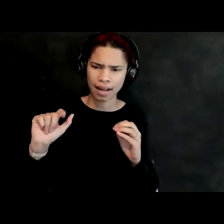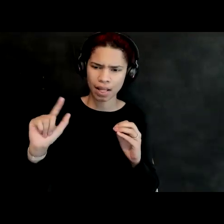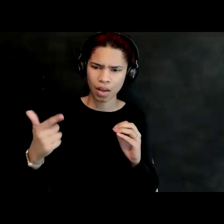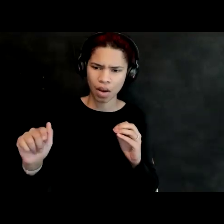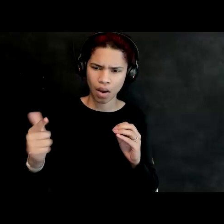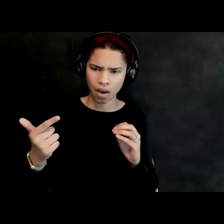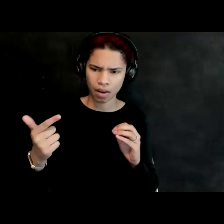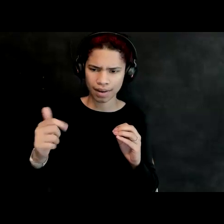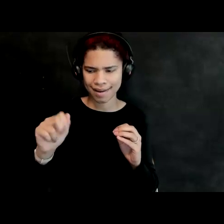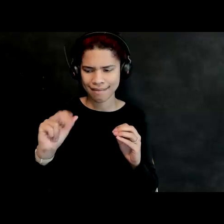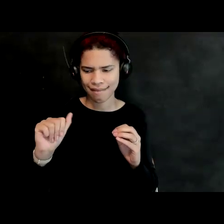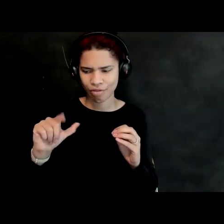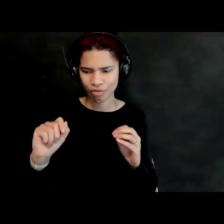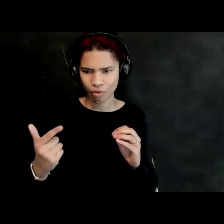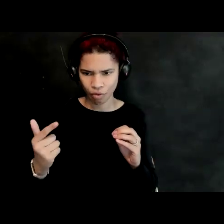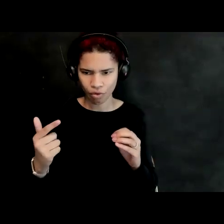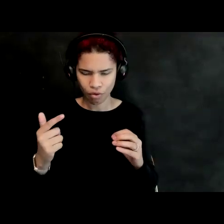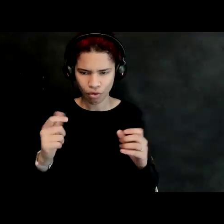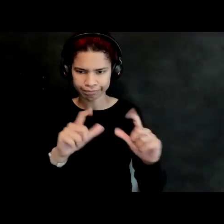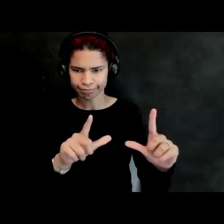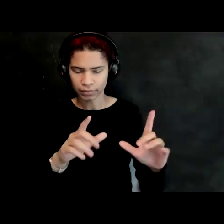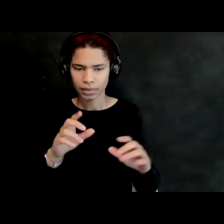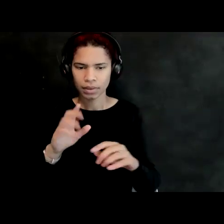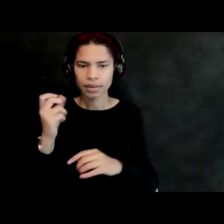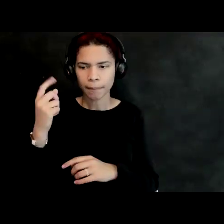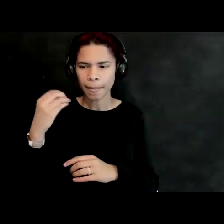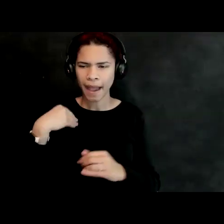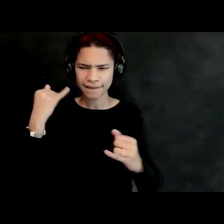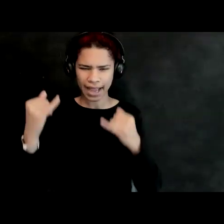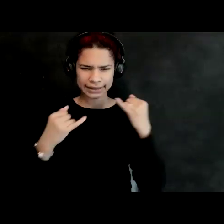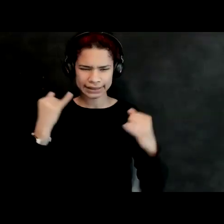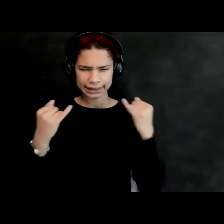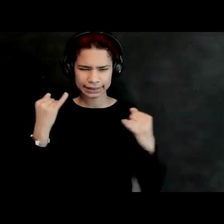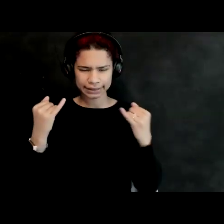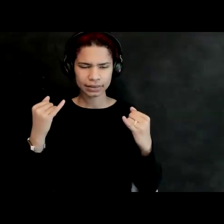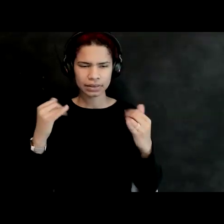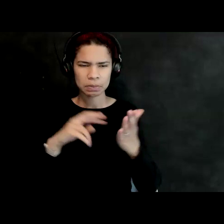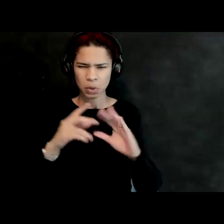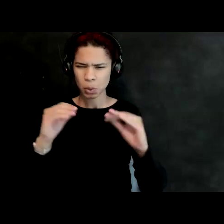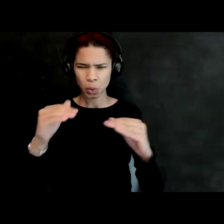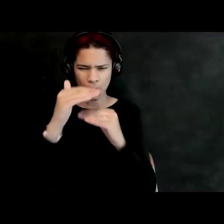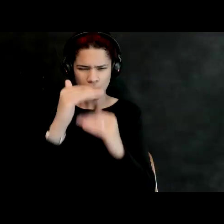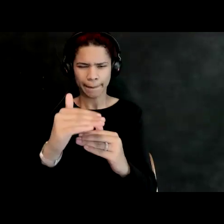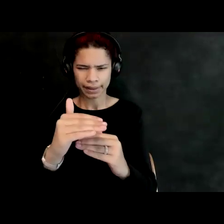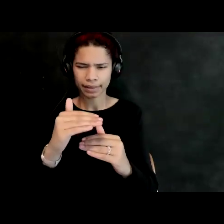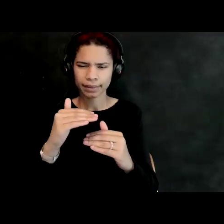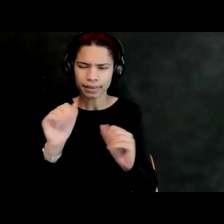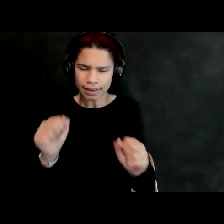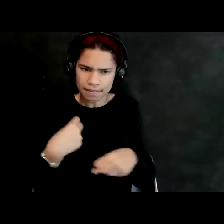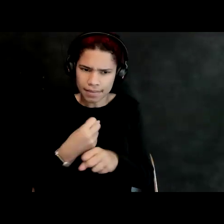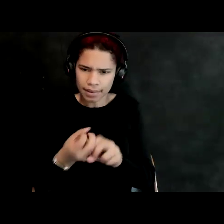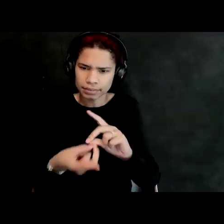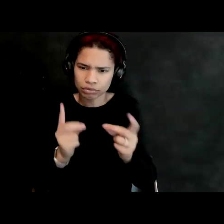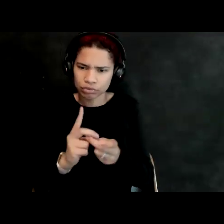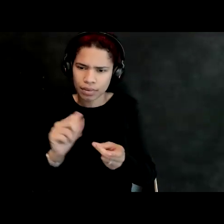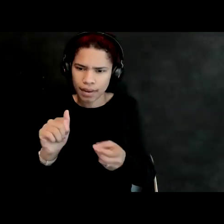to explore these kinds of ideas, you have this boundless world of creating digital assets.